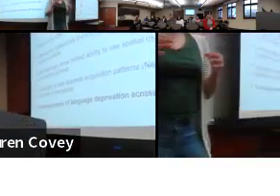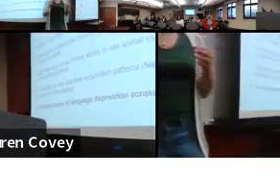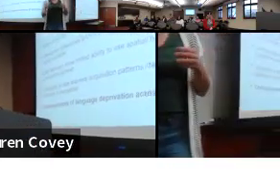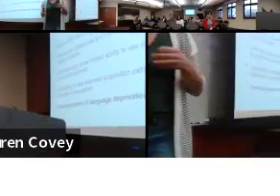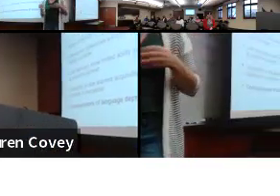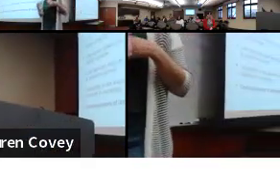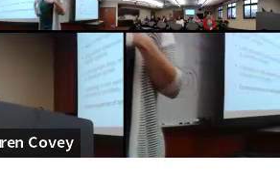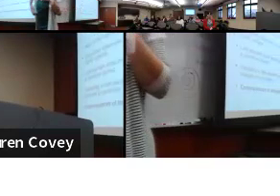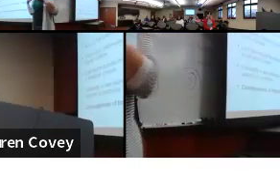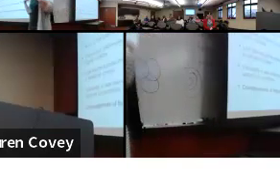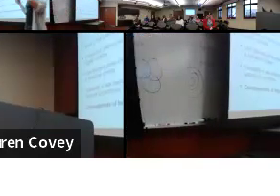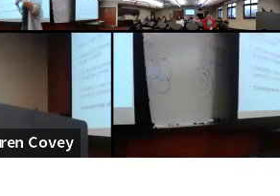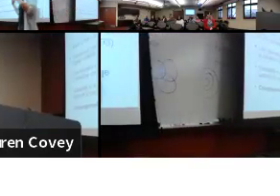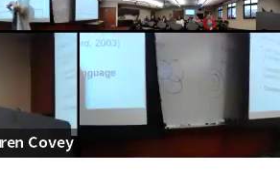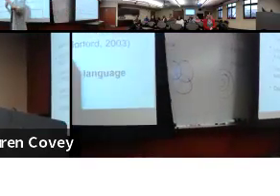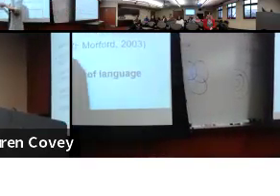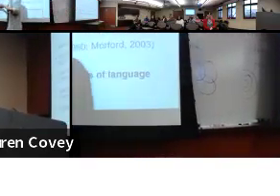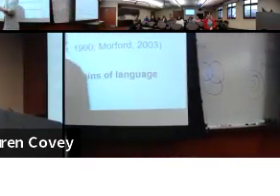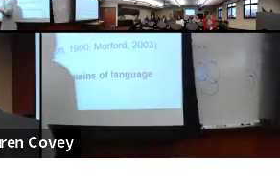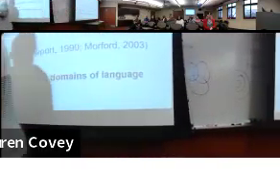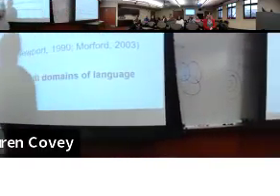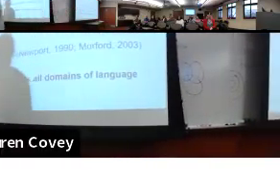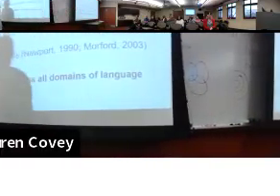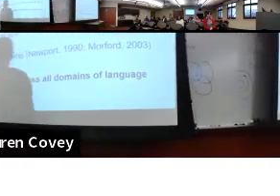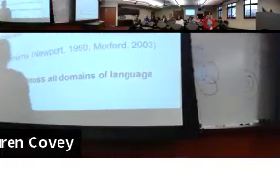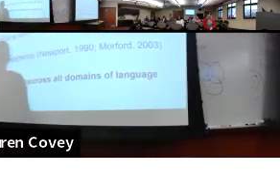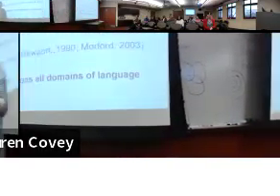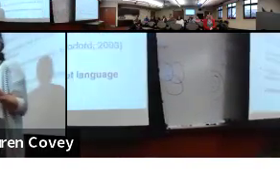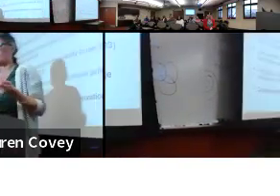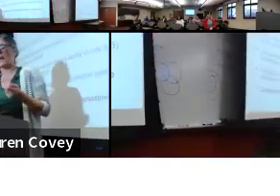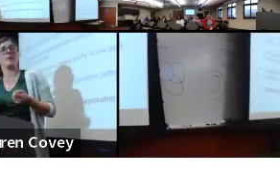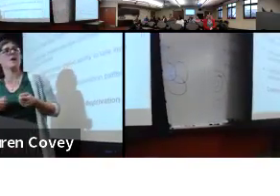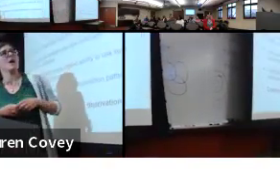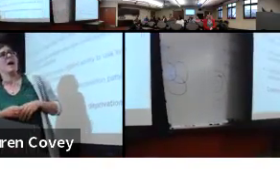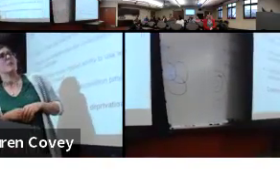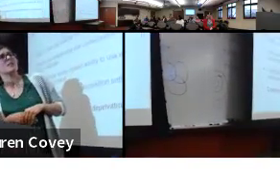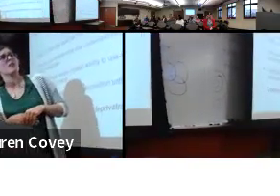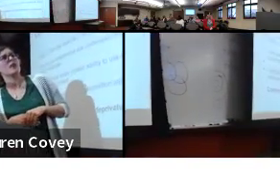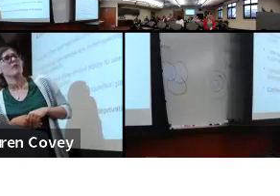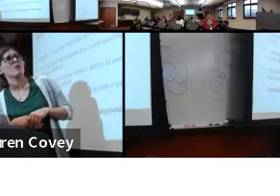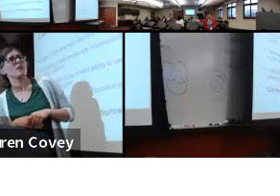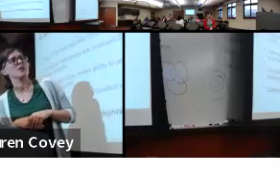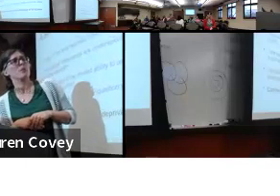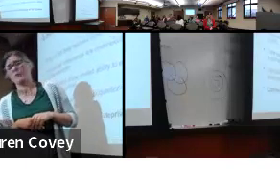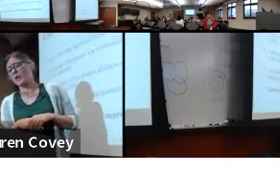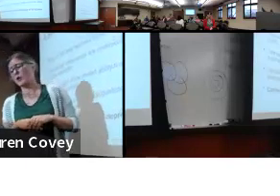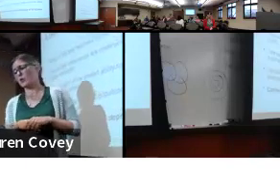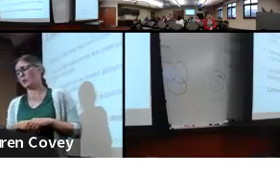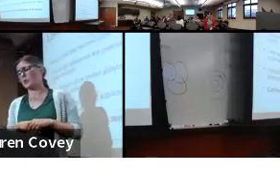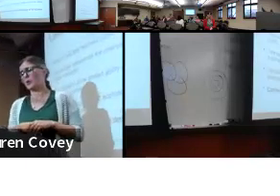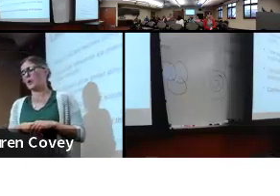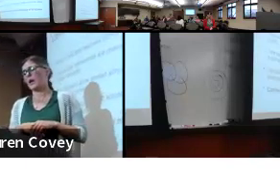really underspecified means to introduce reference for the first time. And we see a lot of variability when